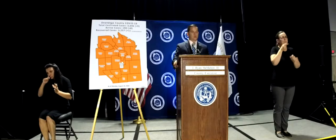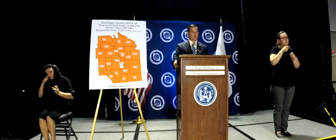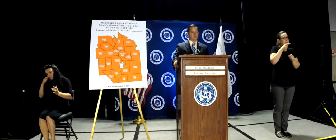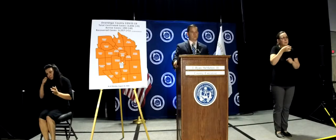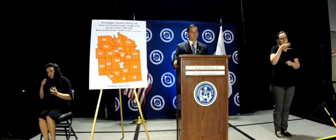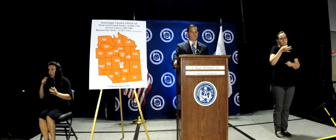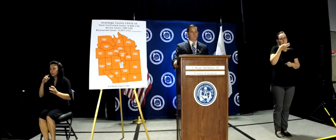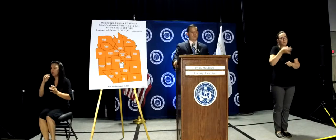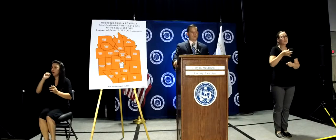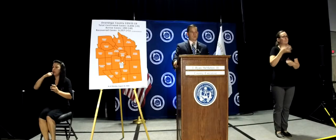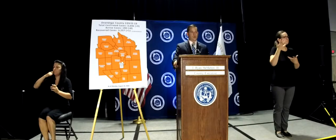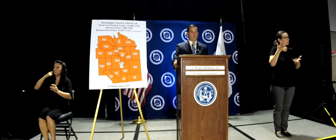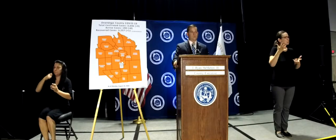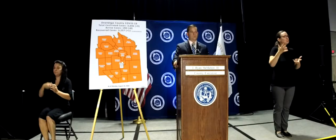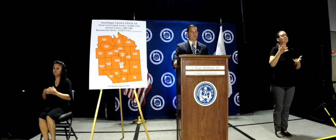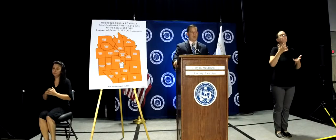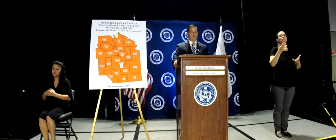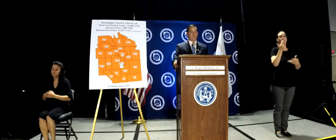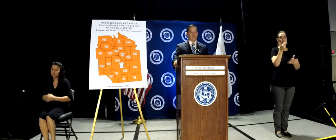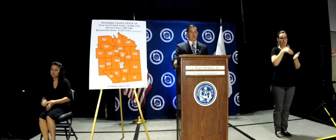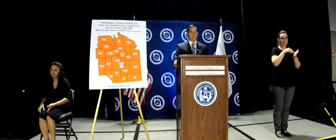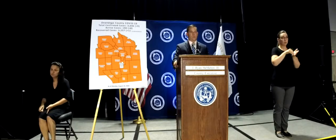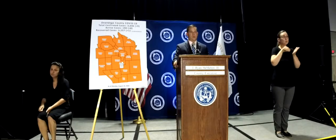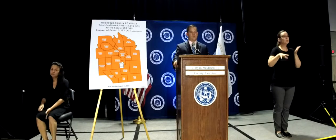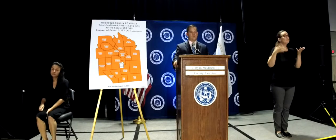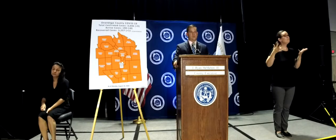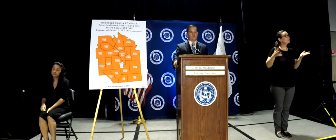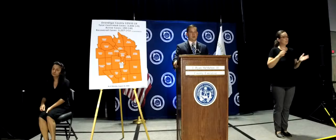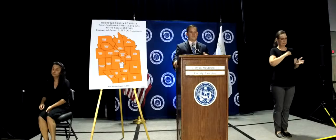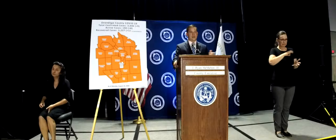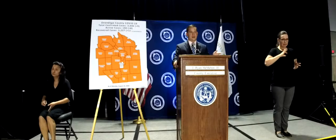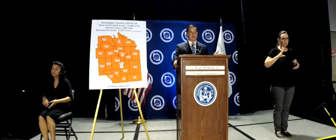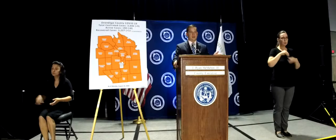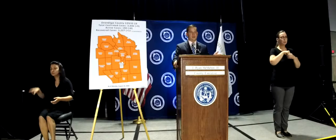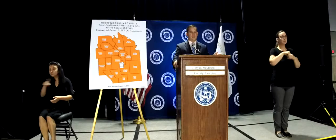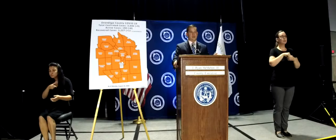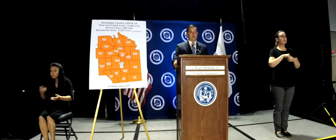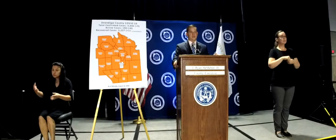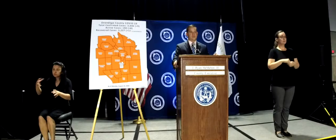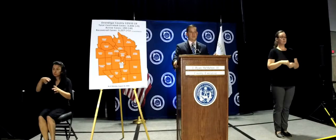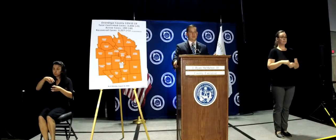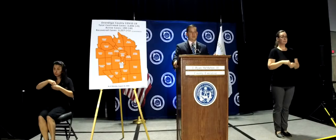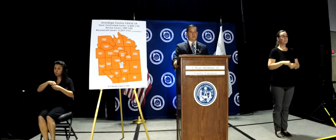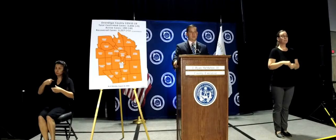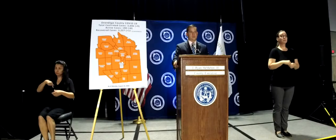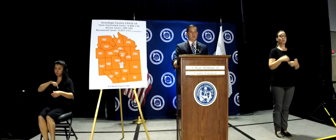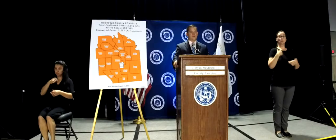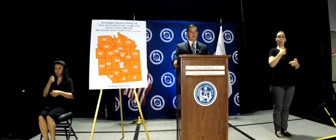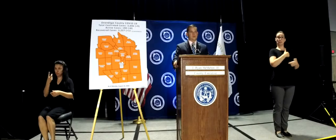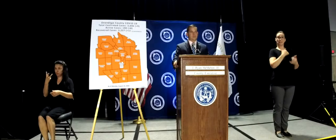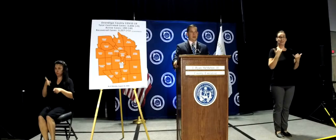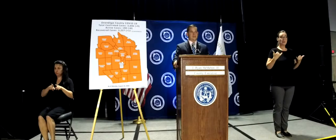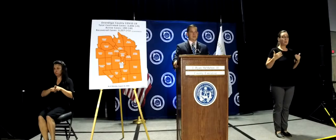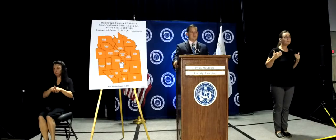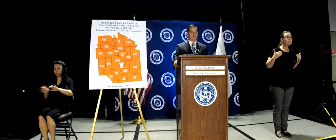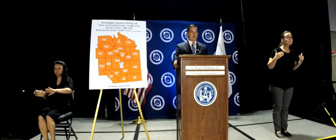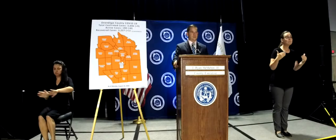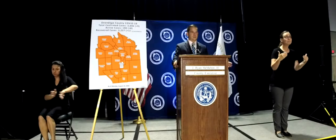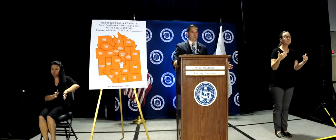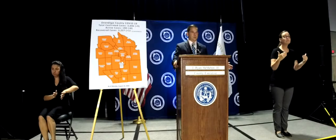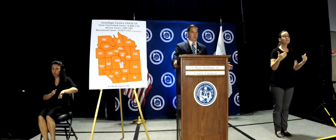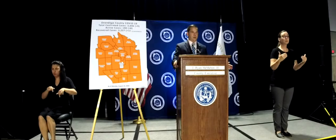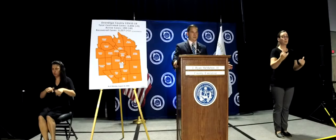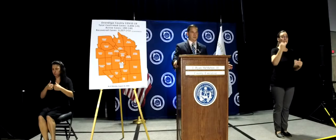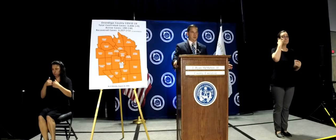arriving students. So while we may incorporate some of these in our data, is if there is a positive, it